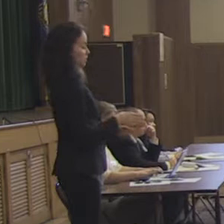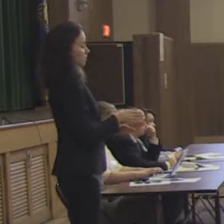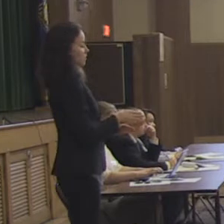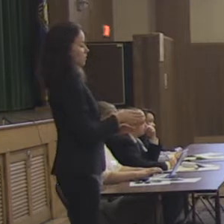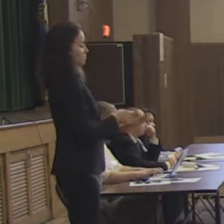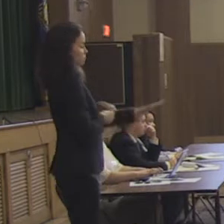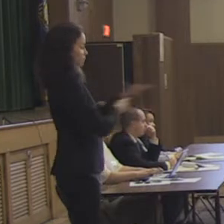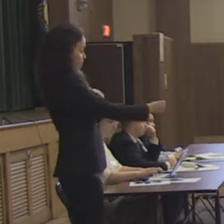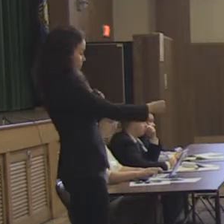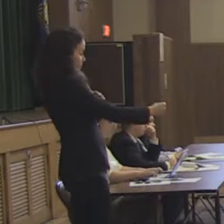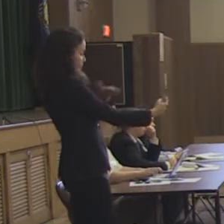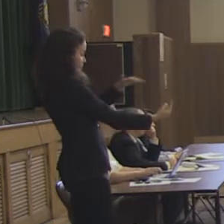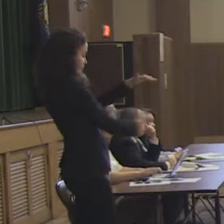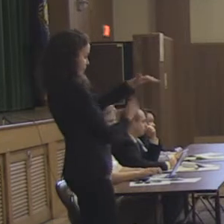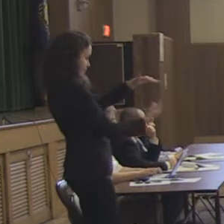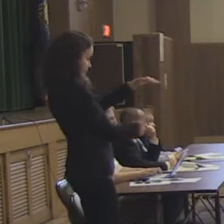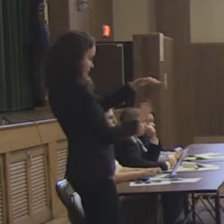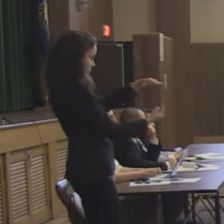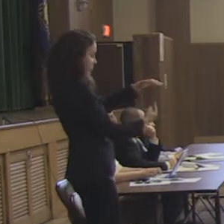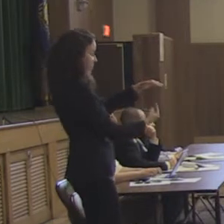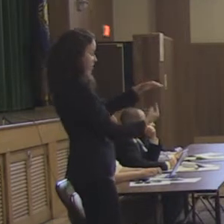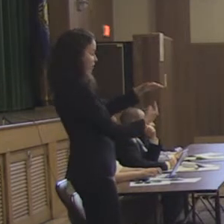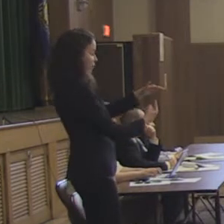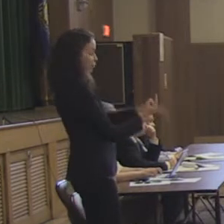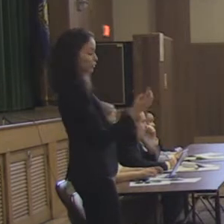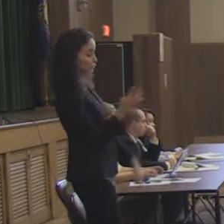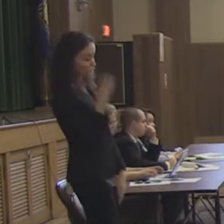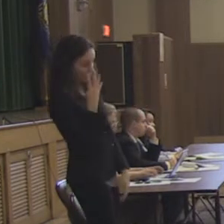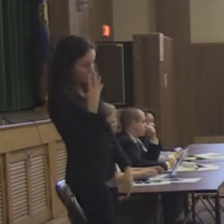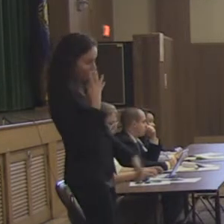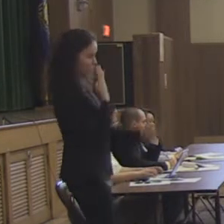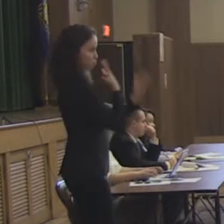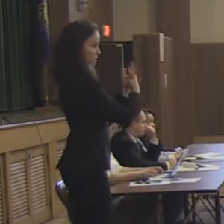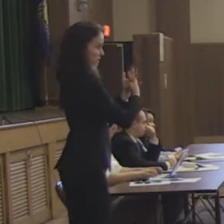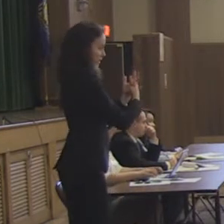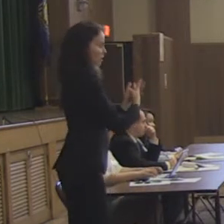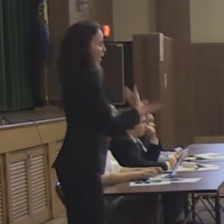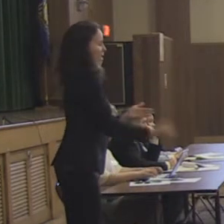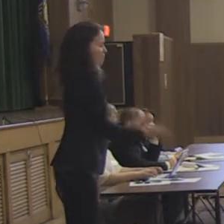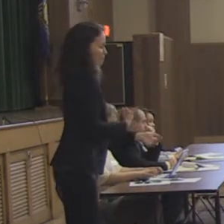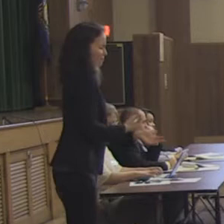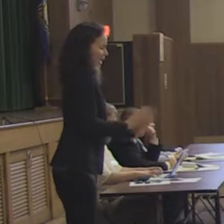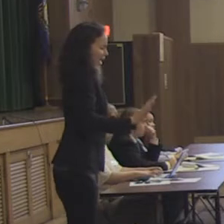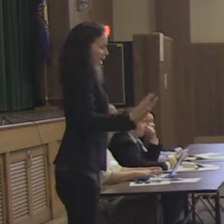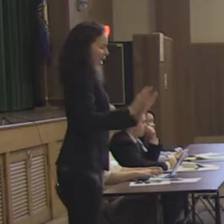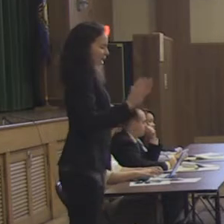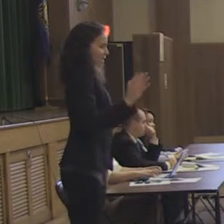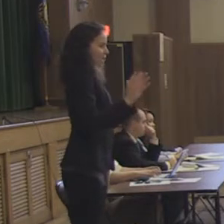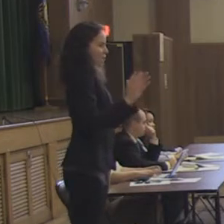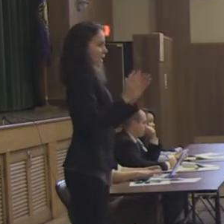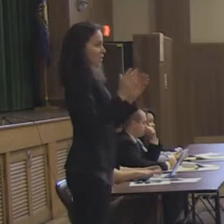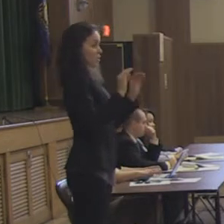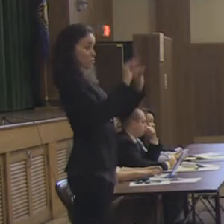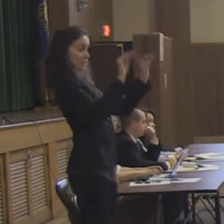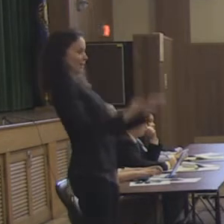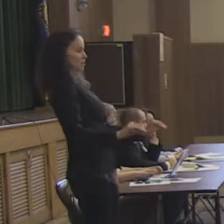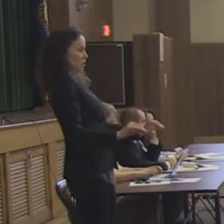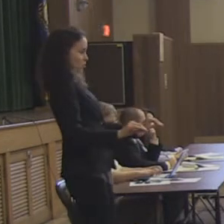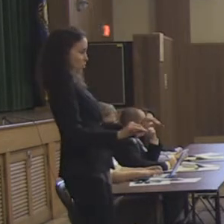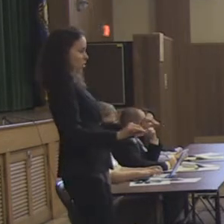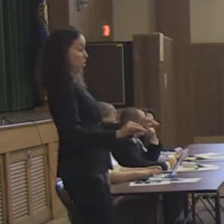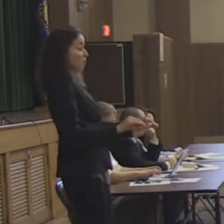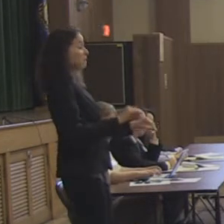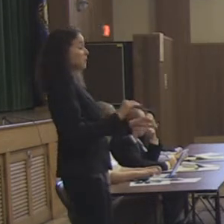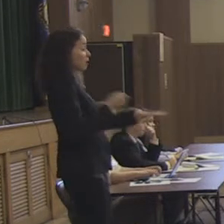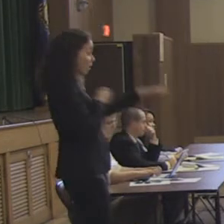to solitary confinement in jails and in prisons, but it's a huge percentage that are sent there because they